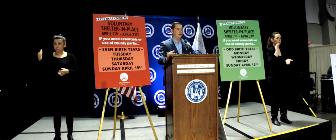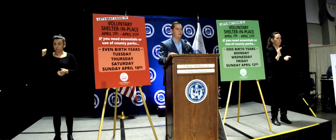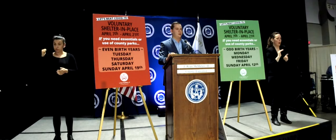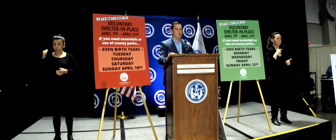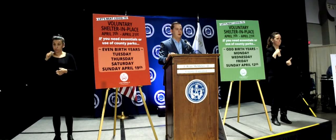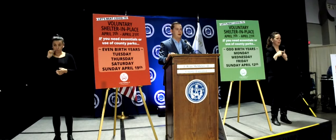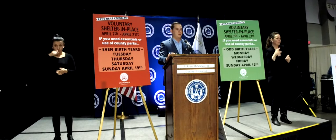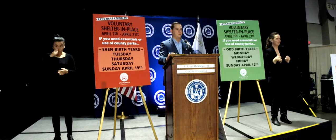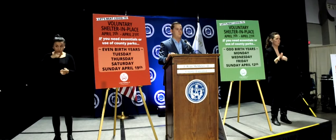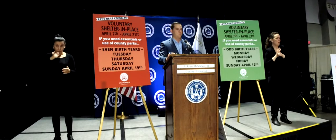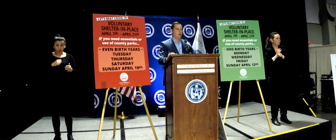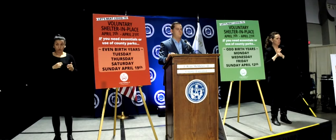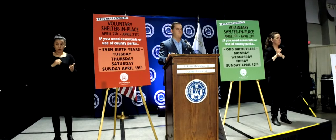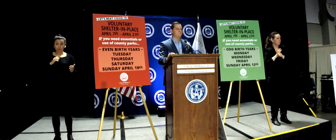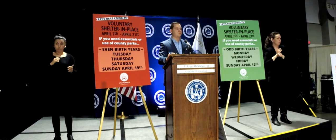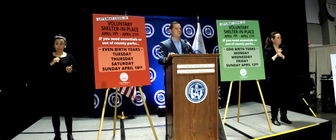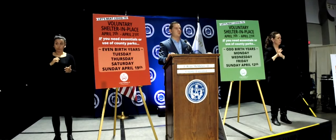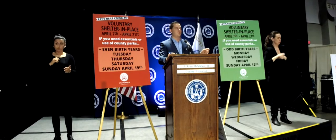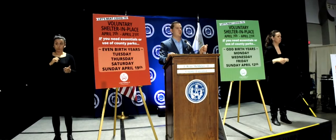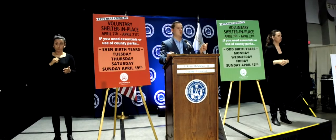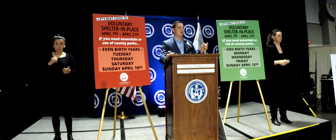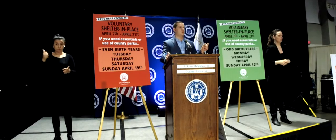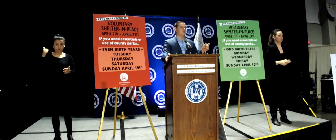good day. But